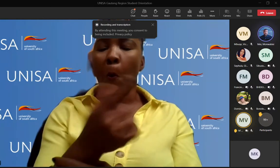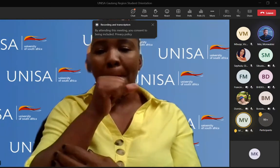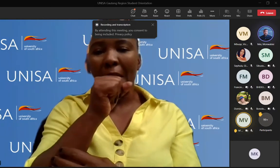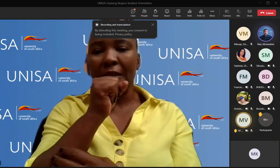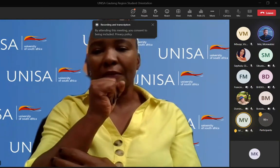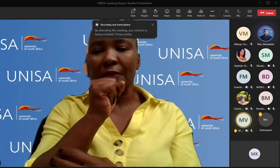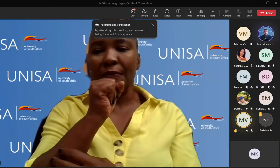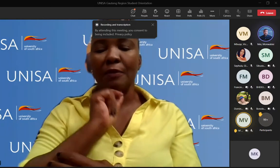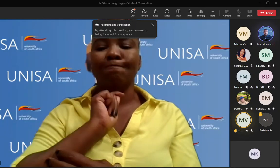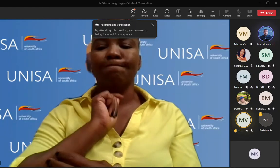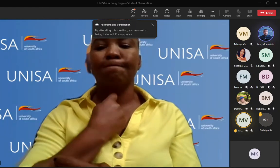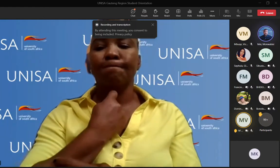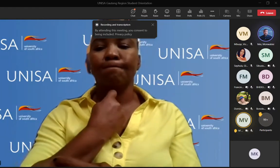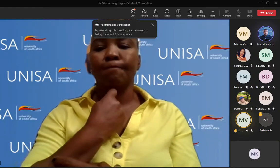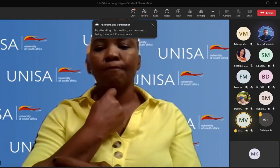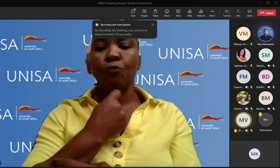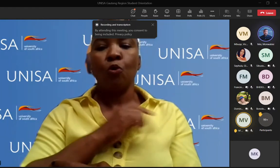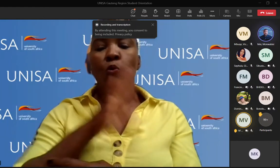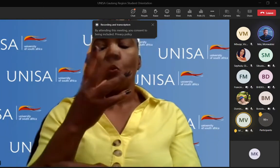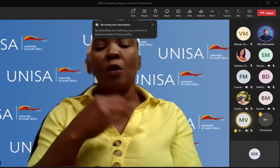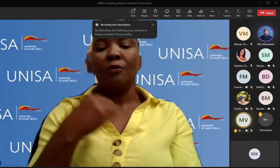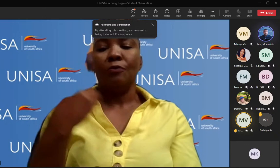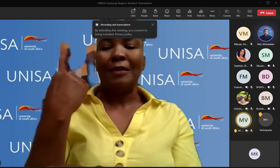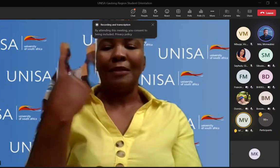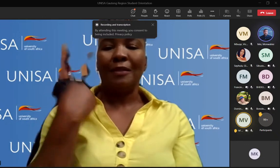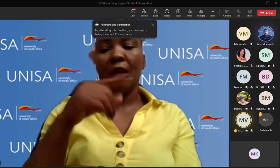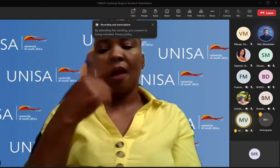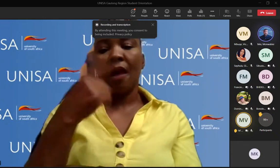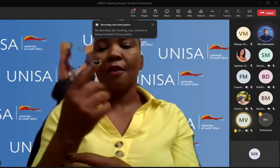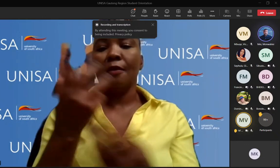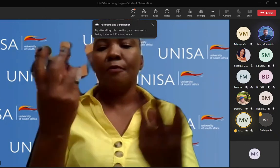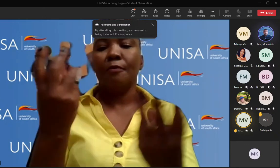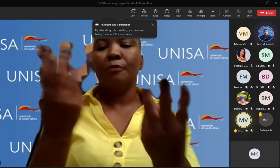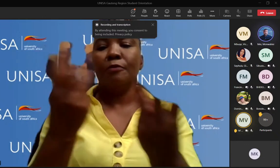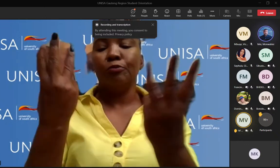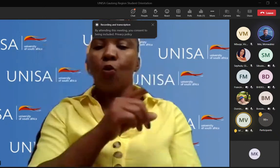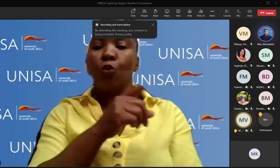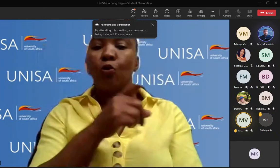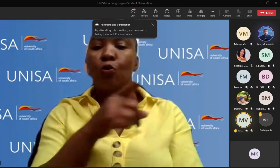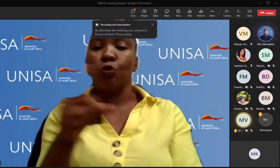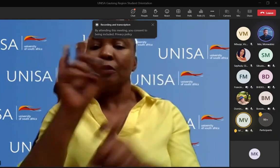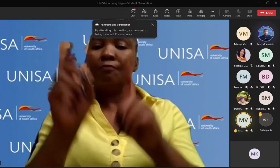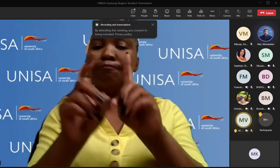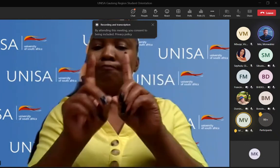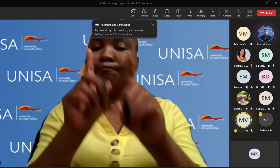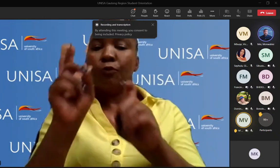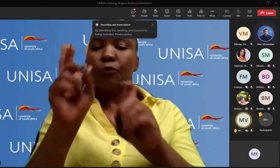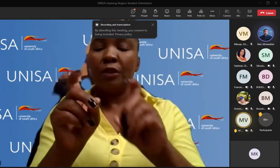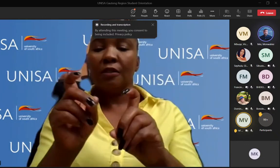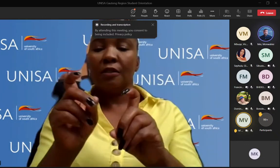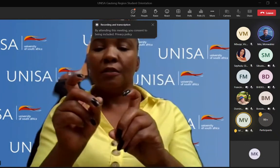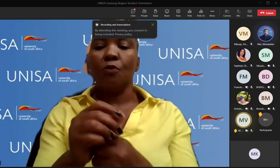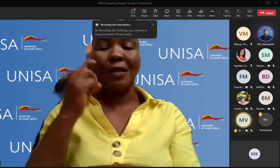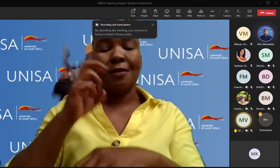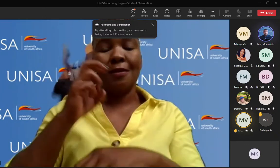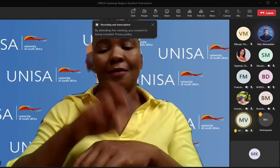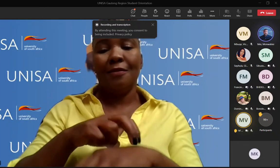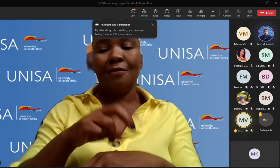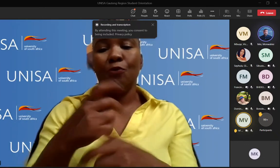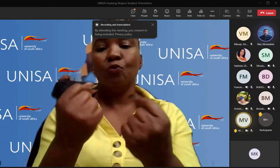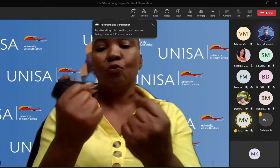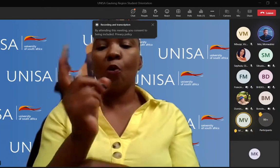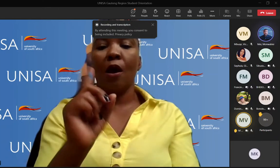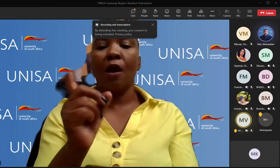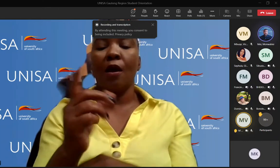you don't want to be disturbing other people while they're making presentations or asking questions so um we need to